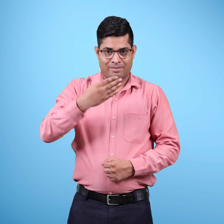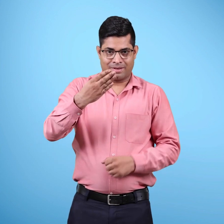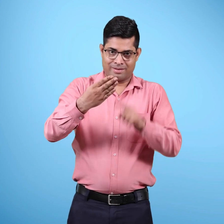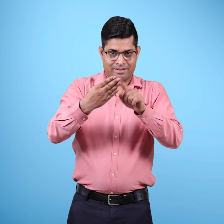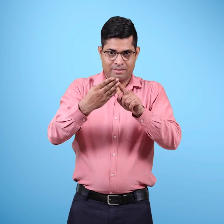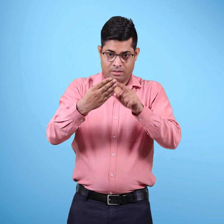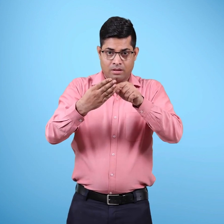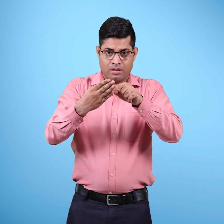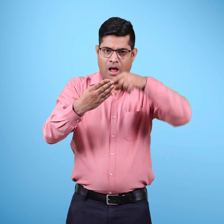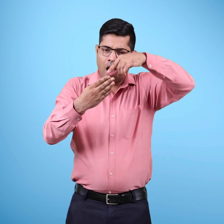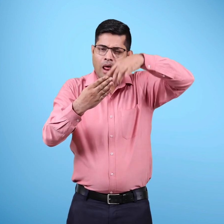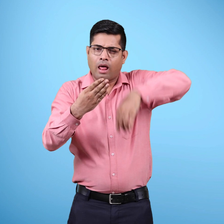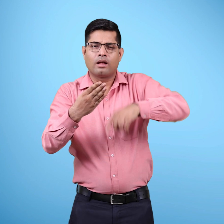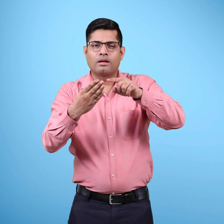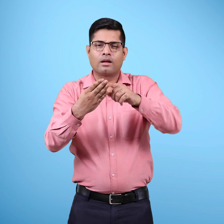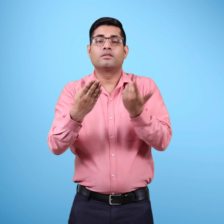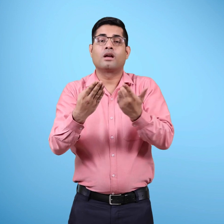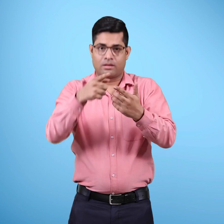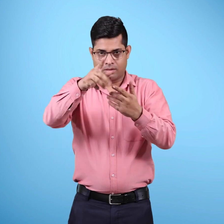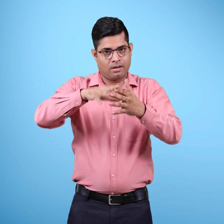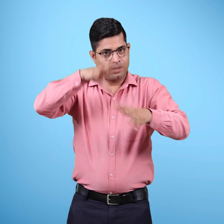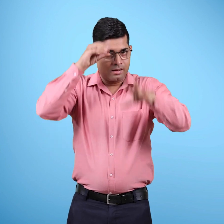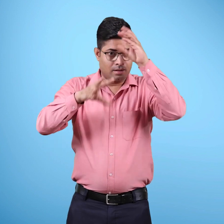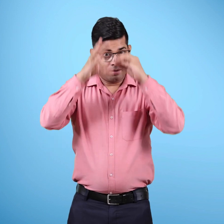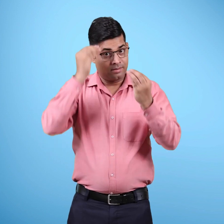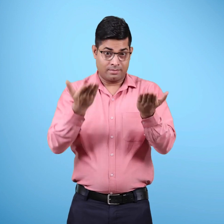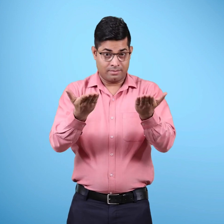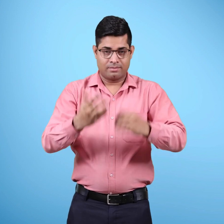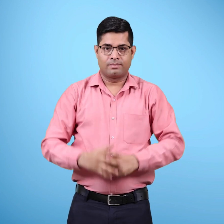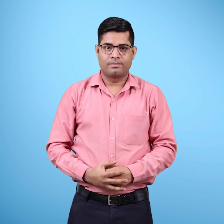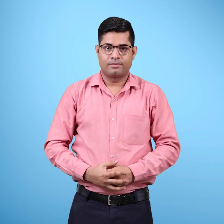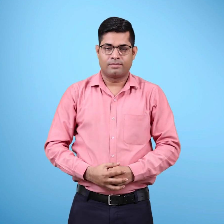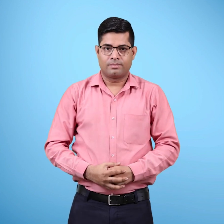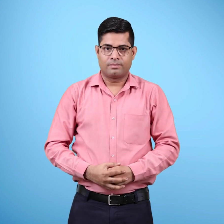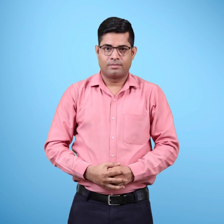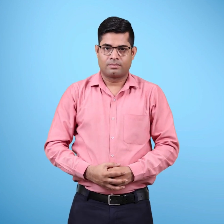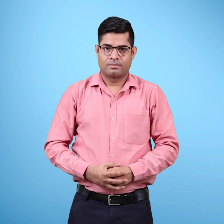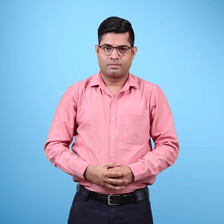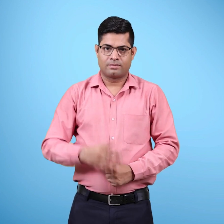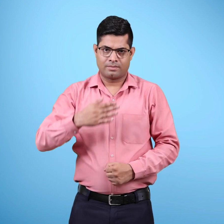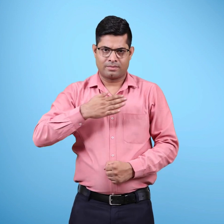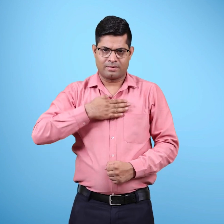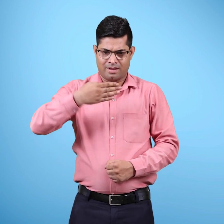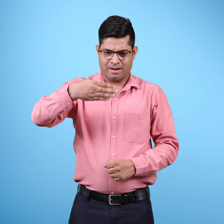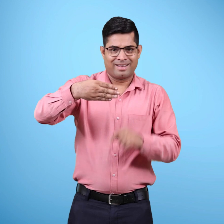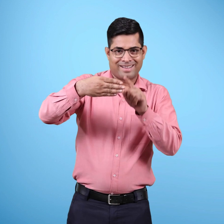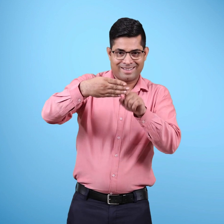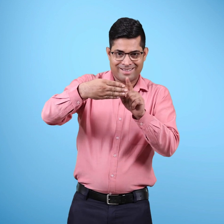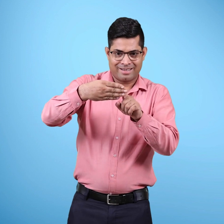Let us get to know the leaf better by taking its impression. If you thought that leaves